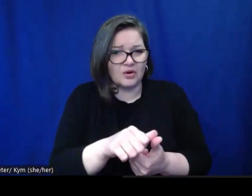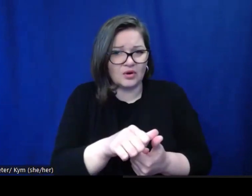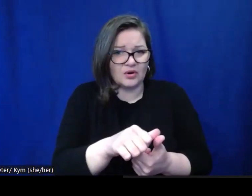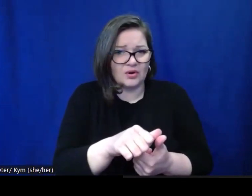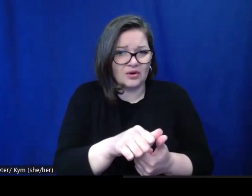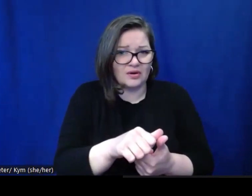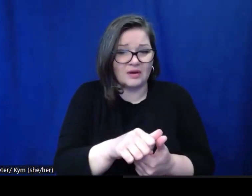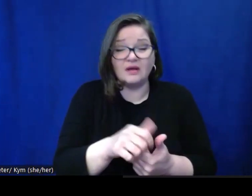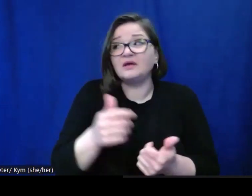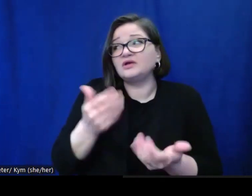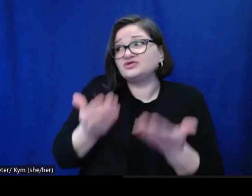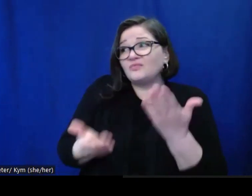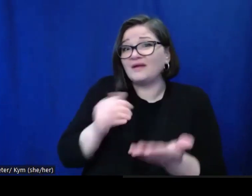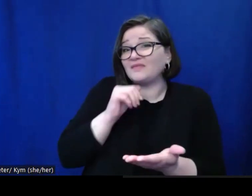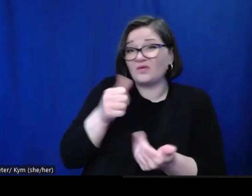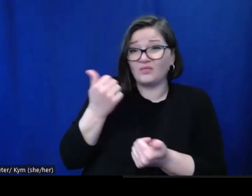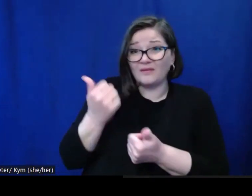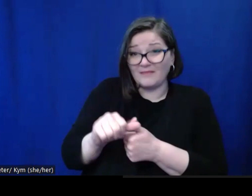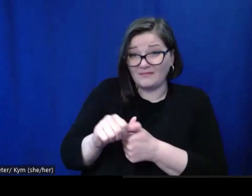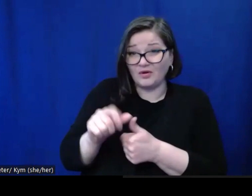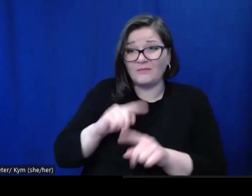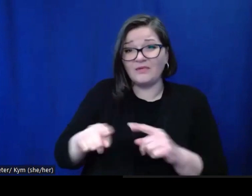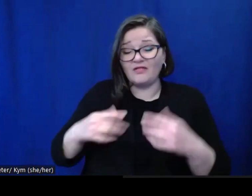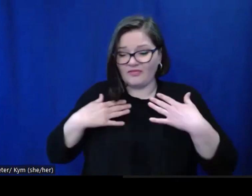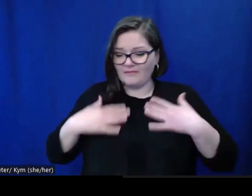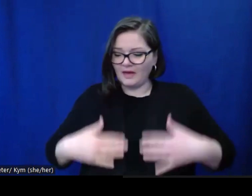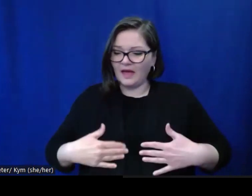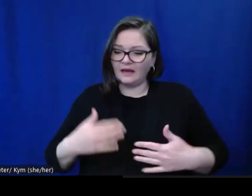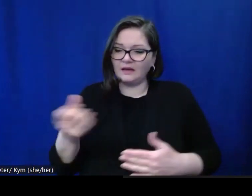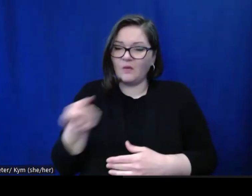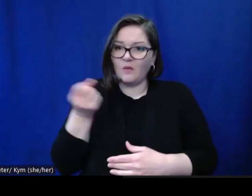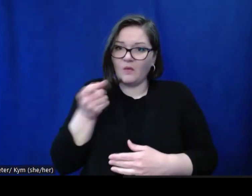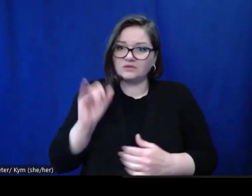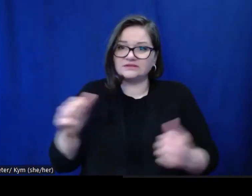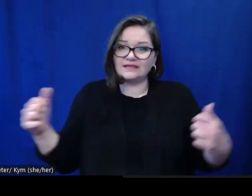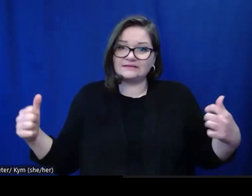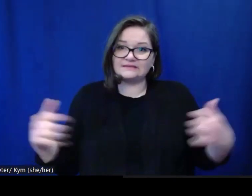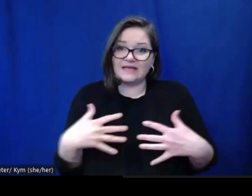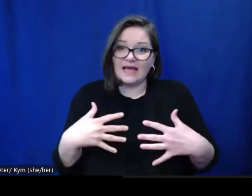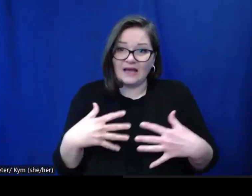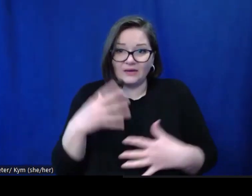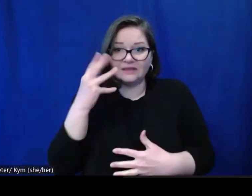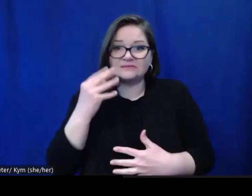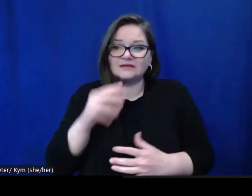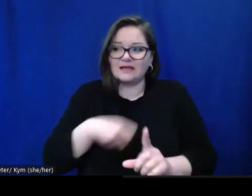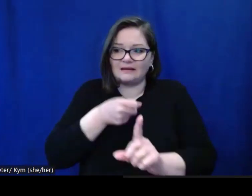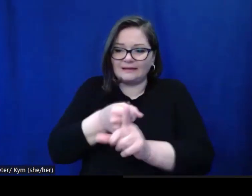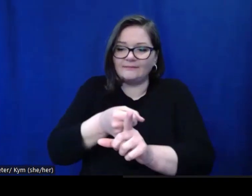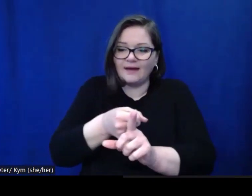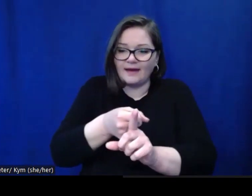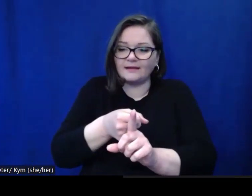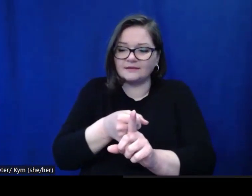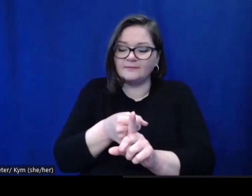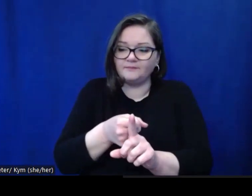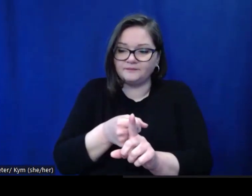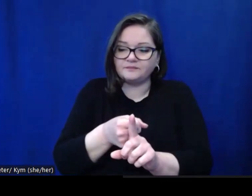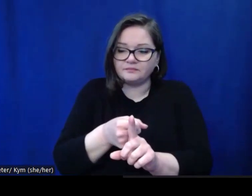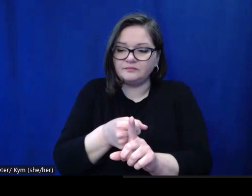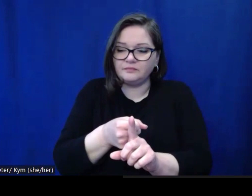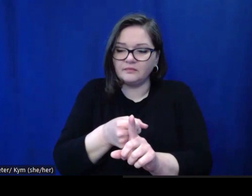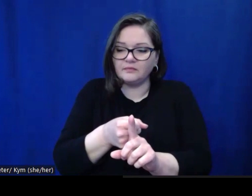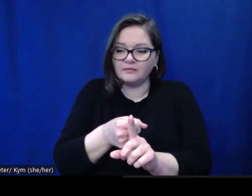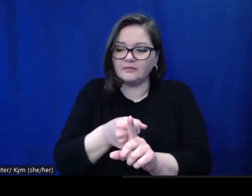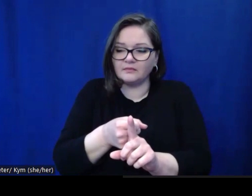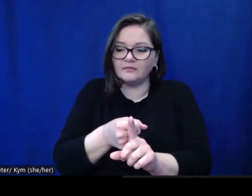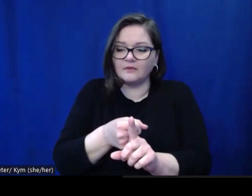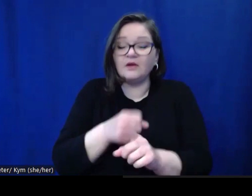not remembering it, but the body holds on to that scary experience, that impact. And so that is what we're seeing when